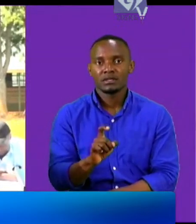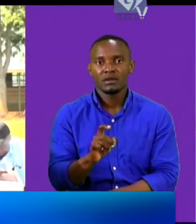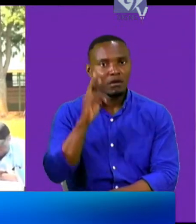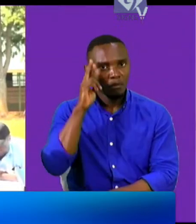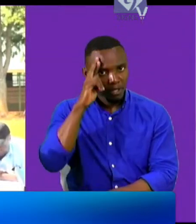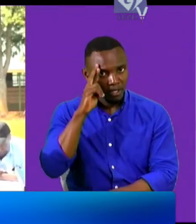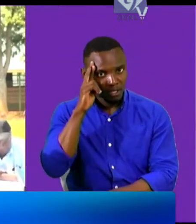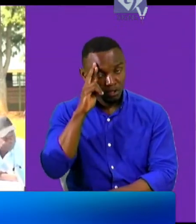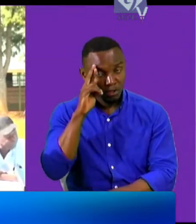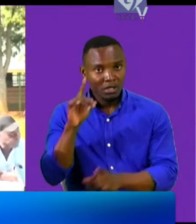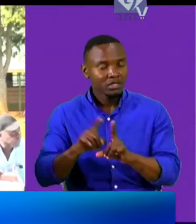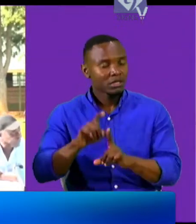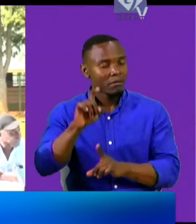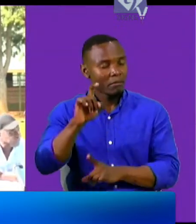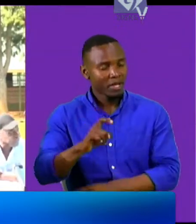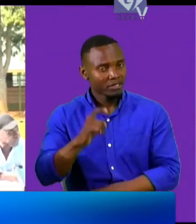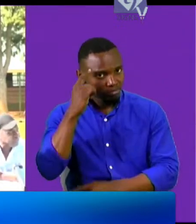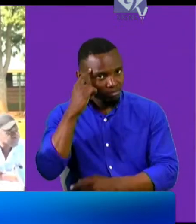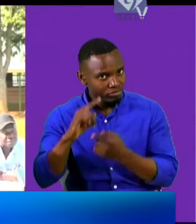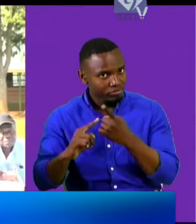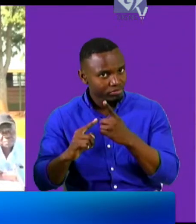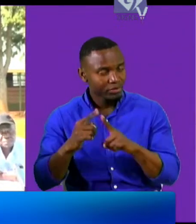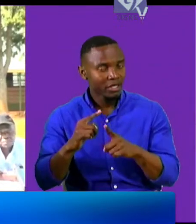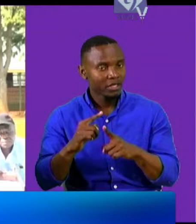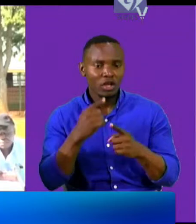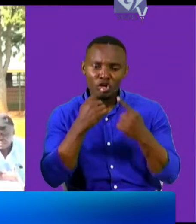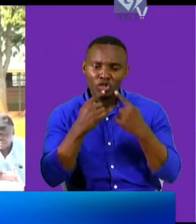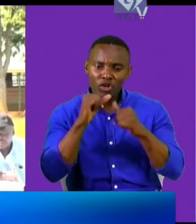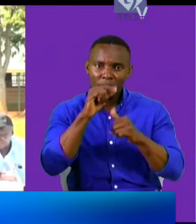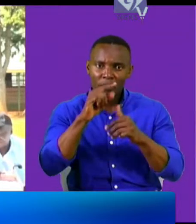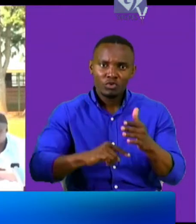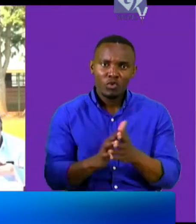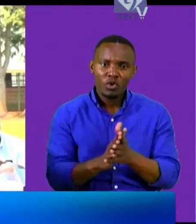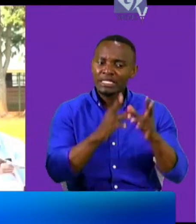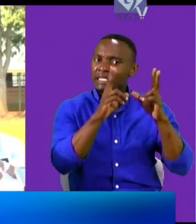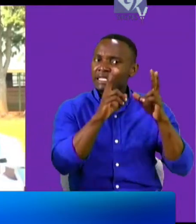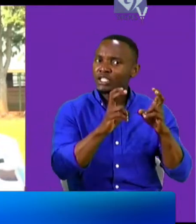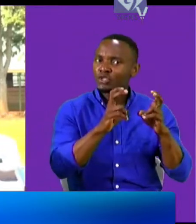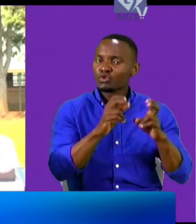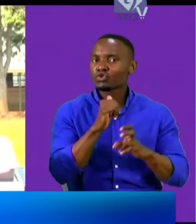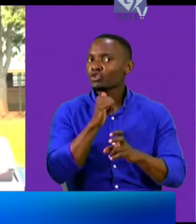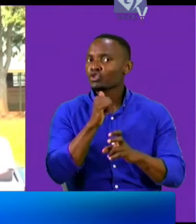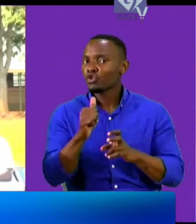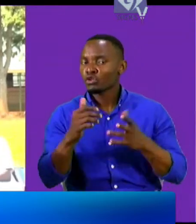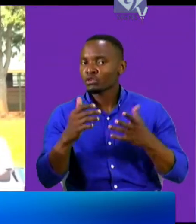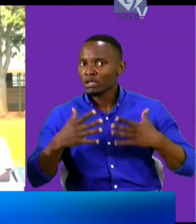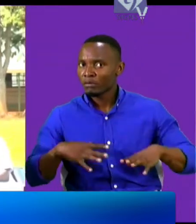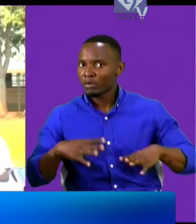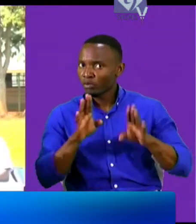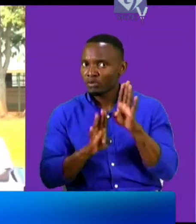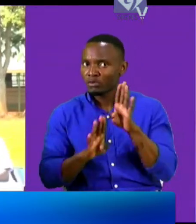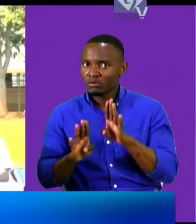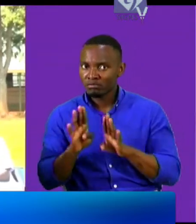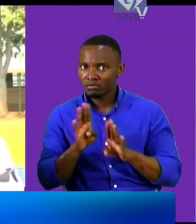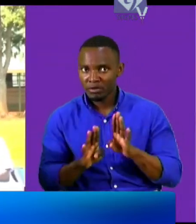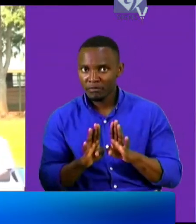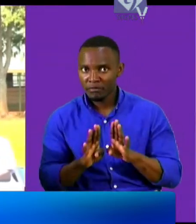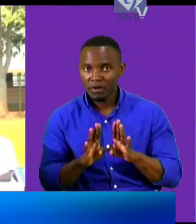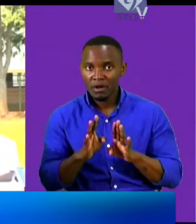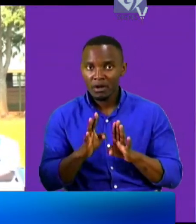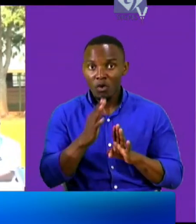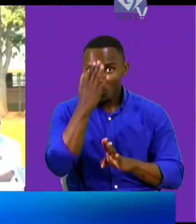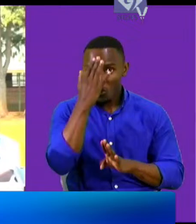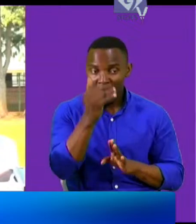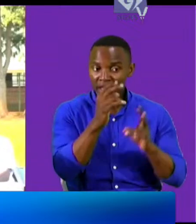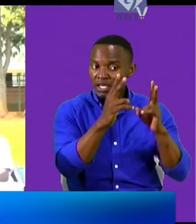must be calculative to talk about issues, not personalities. Because issues will help the country.